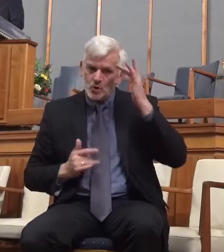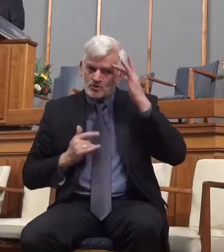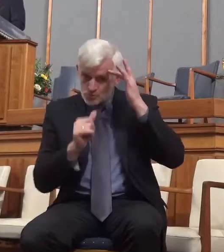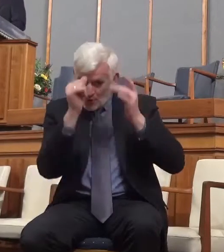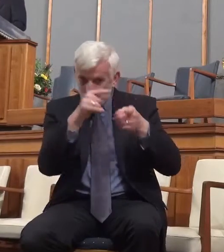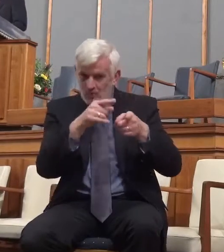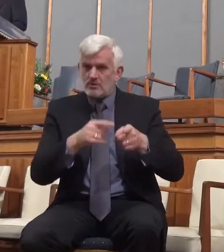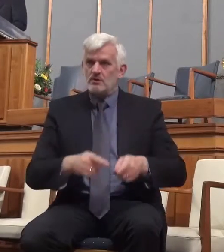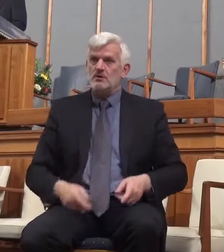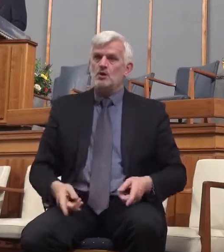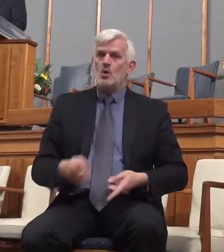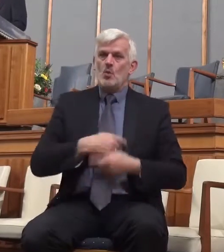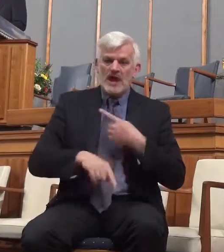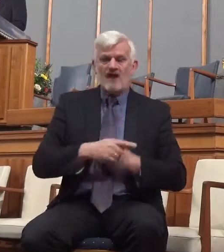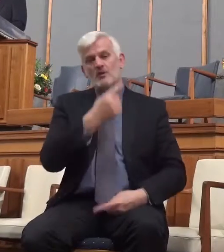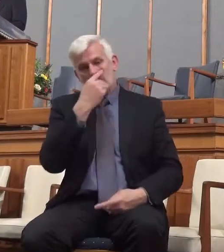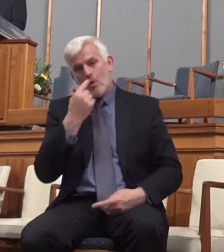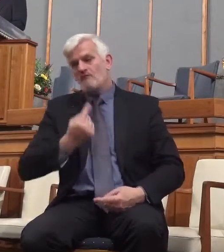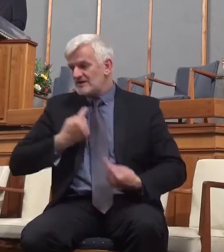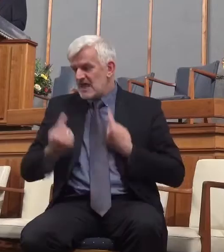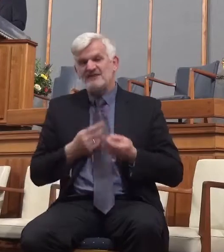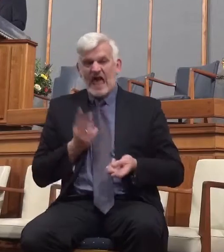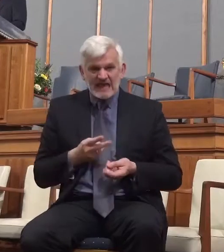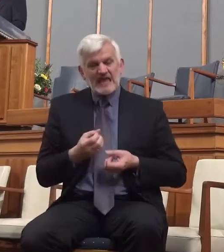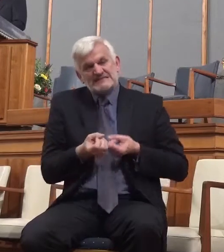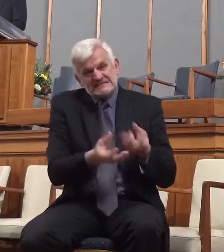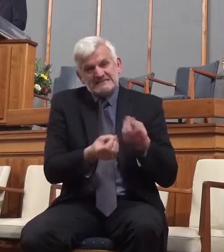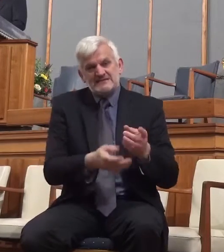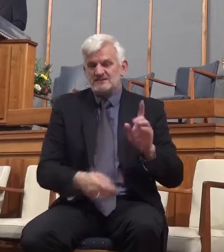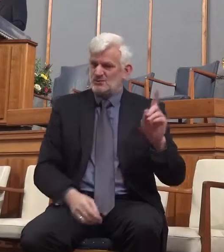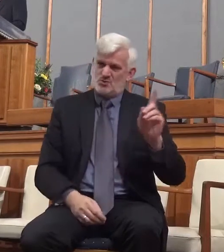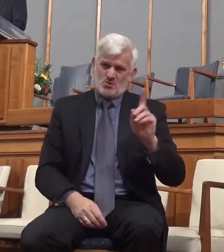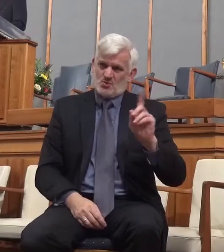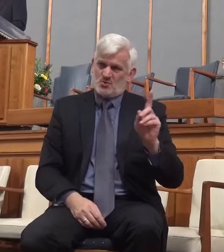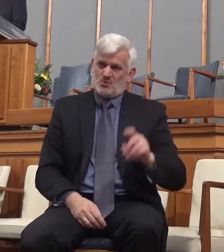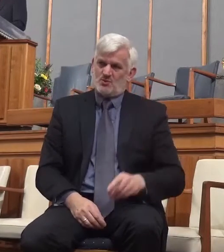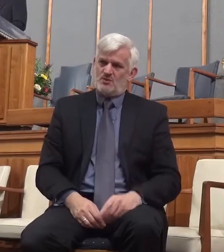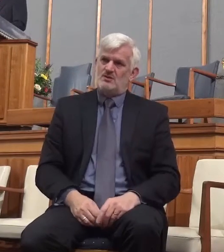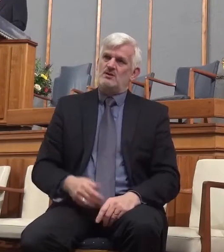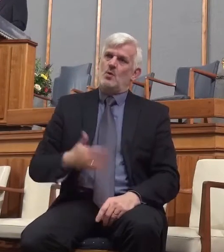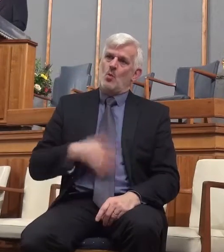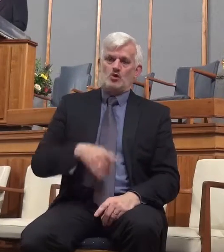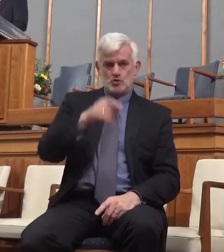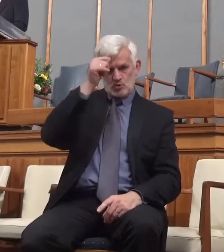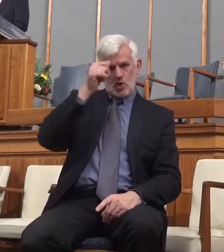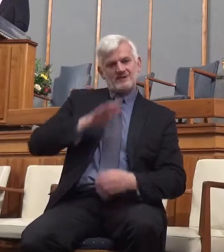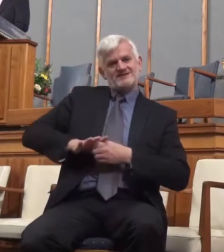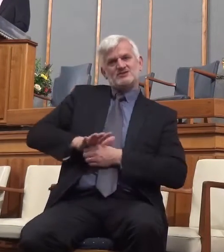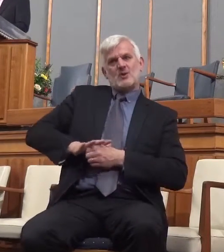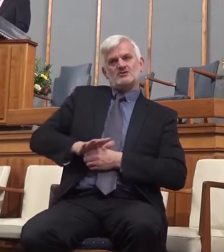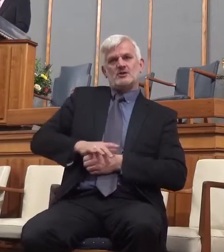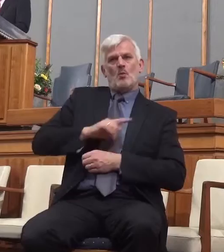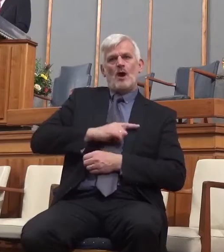not ourselves again unto you, but give you occasion to glory on our behalf, that ye may